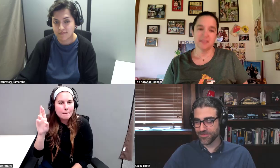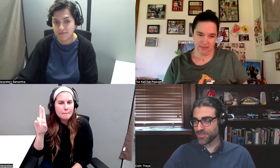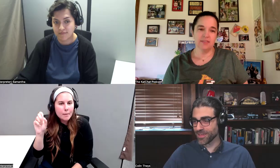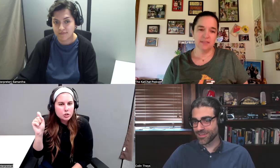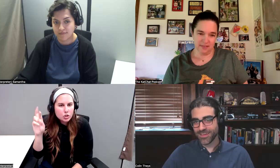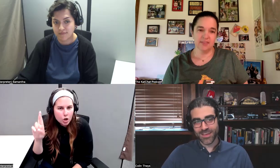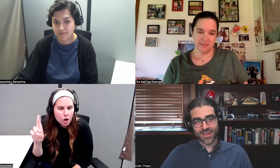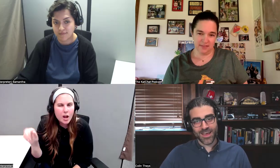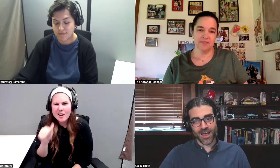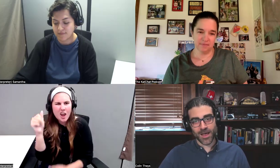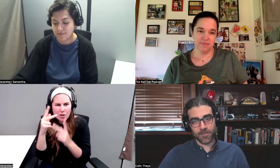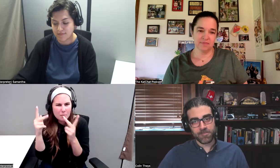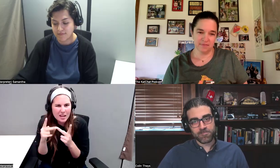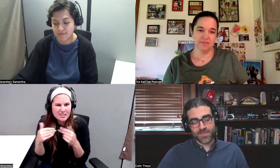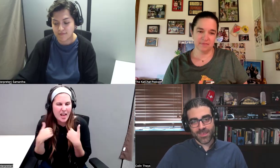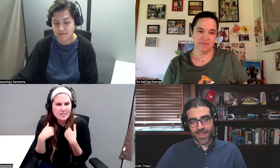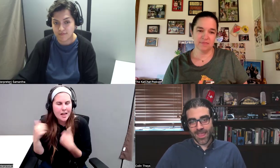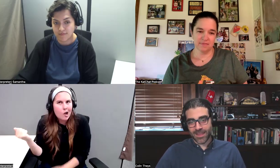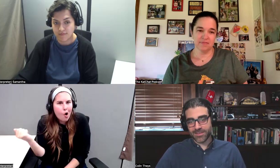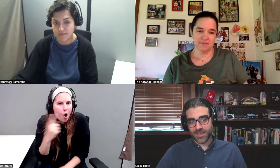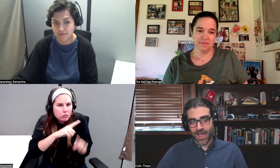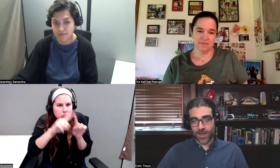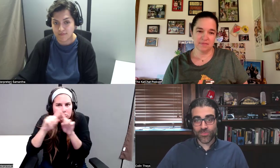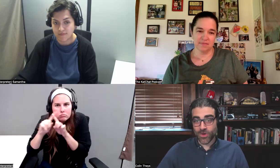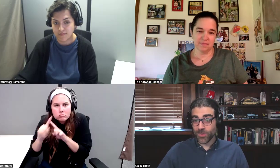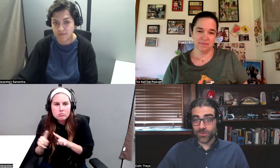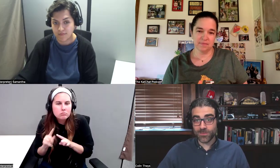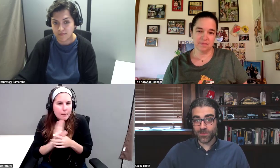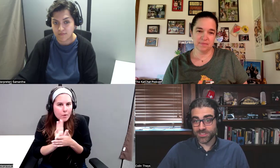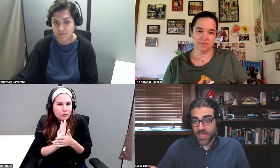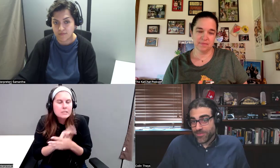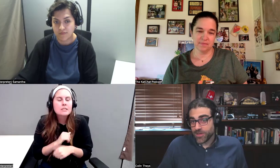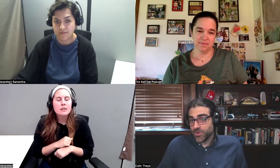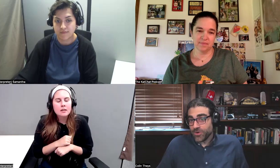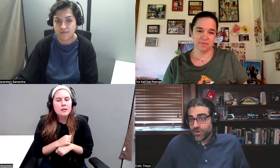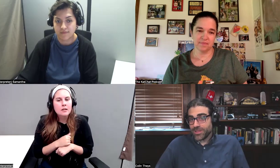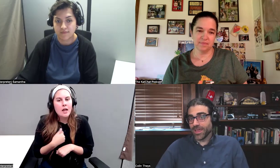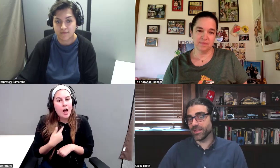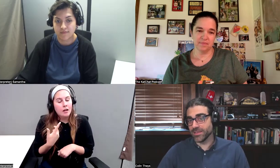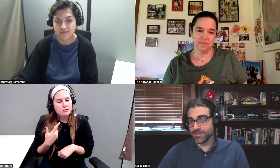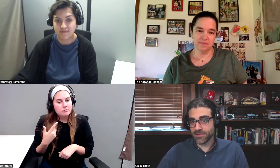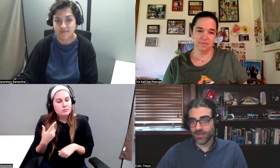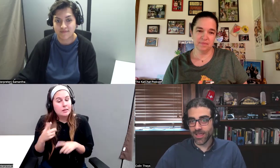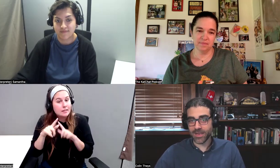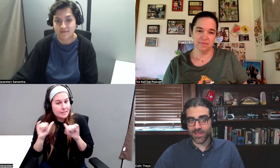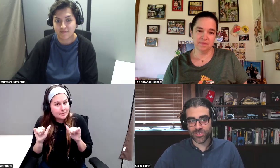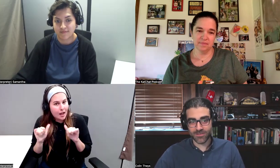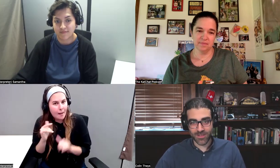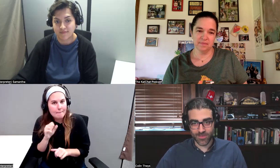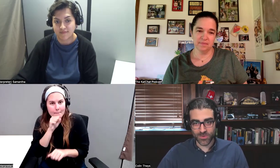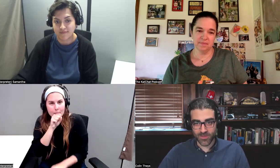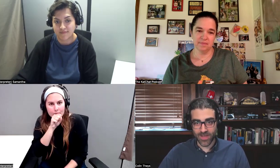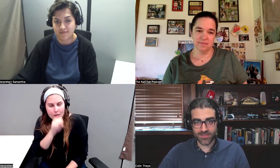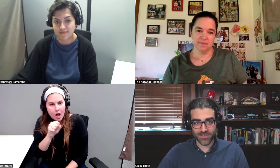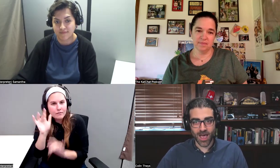has like everything. Um, and I also was kind of a computer nerd, and I did animation